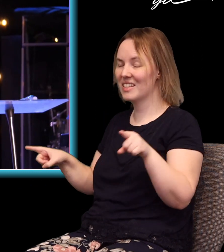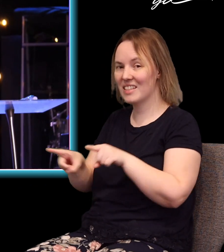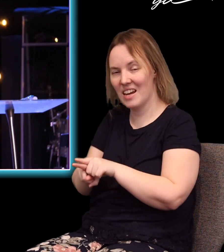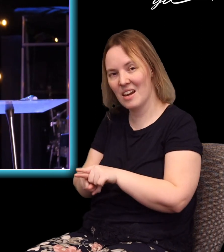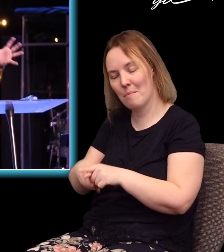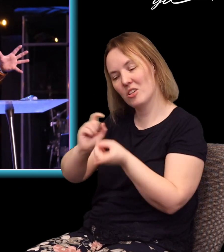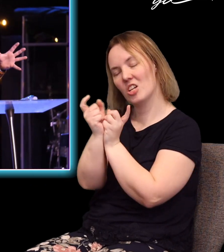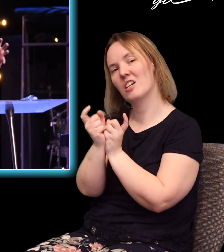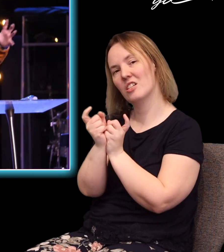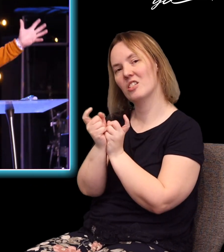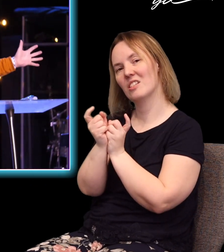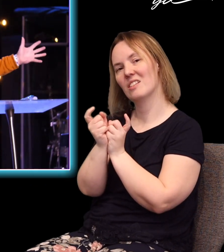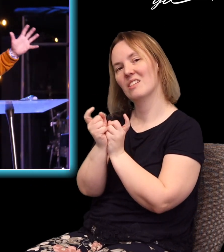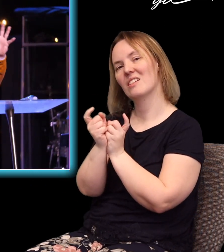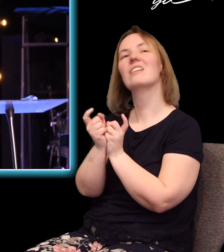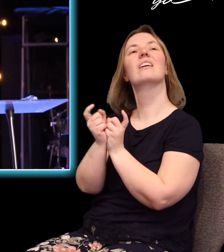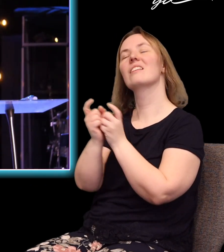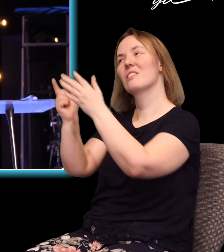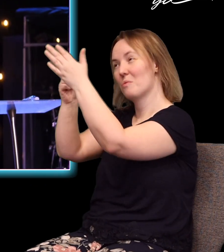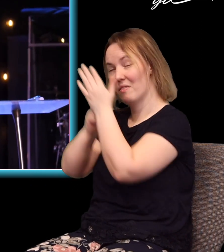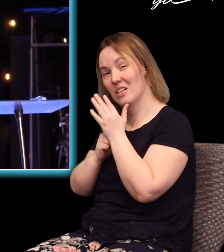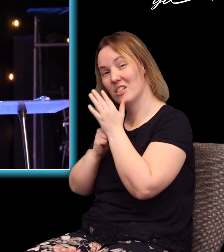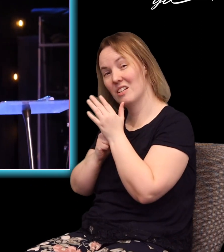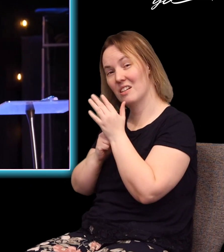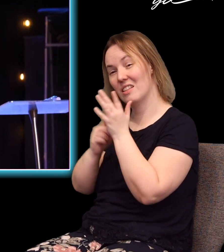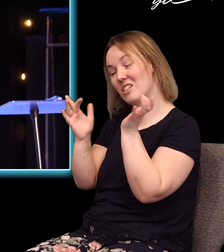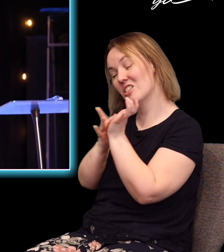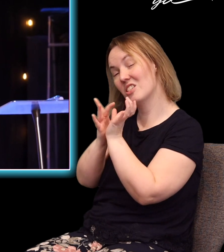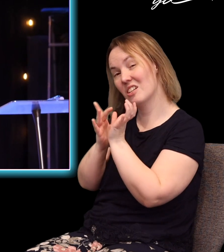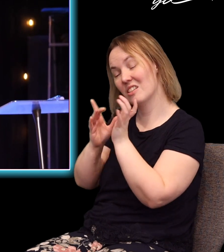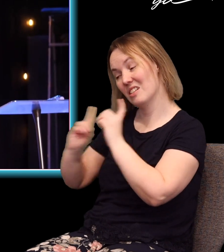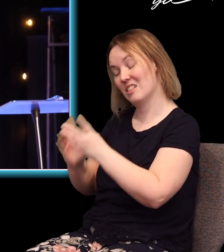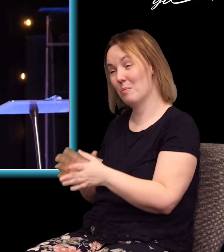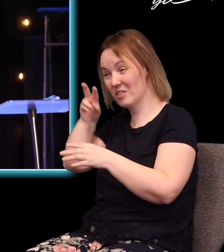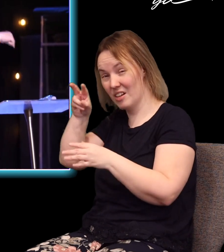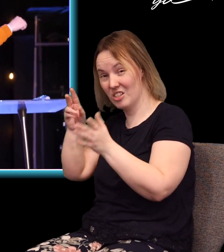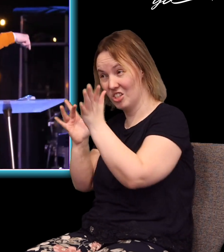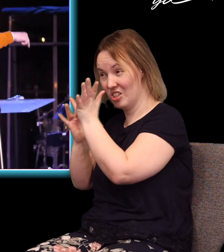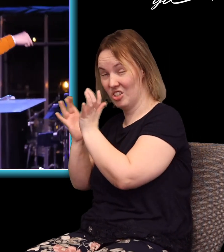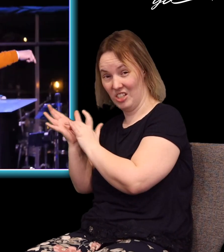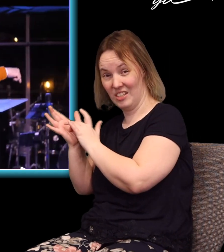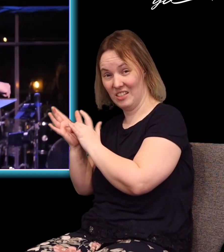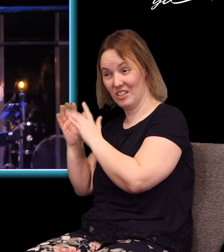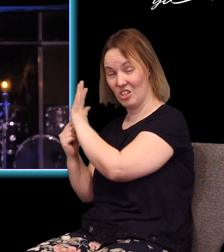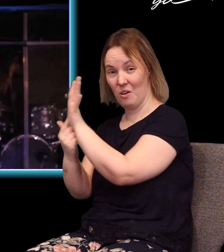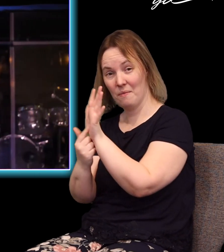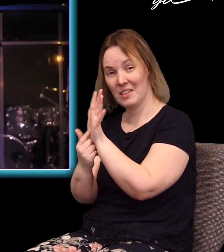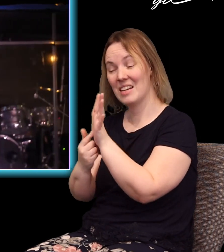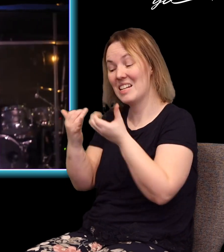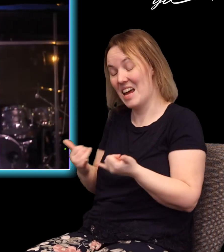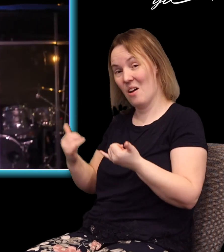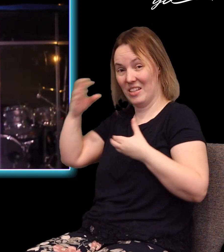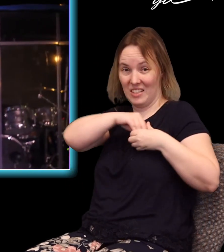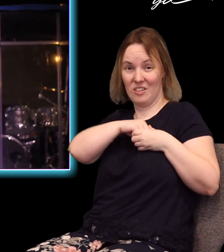exact same change, revelation, that the disciples saw Jesus manifest, he wants you to know that's now in you. If